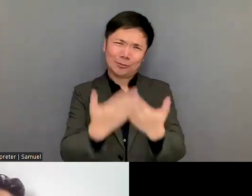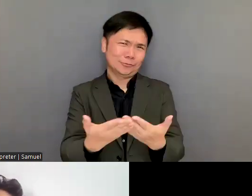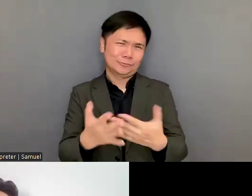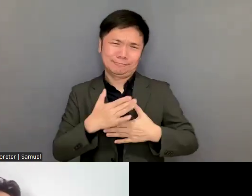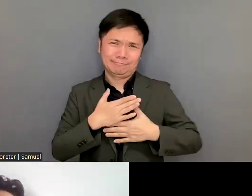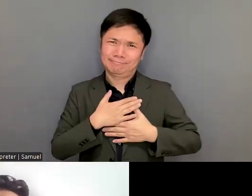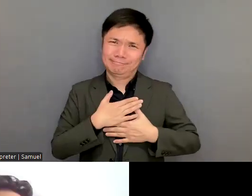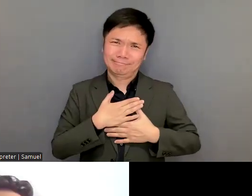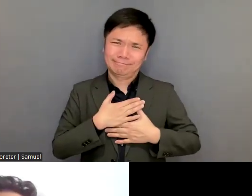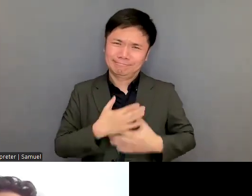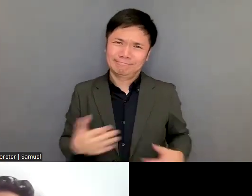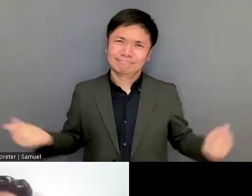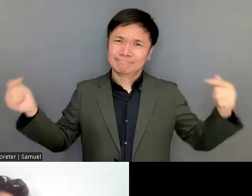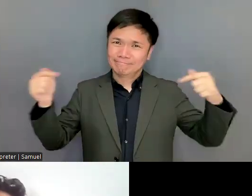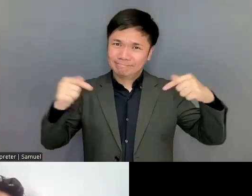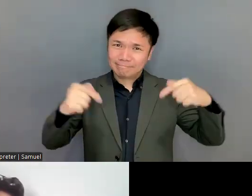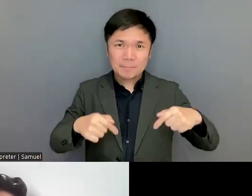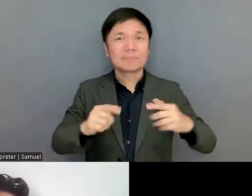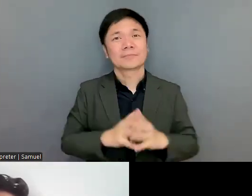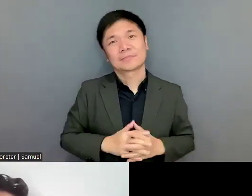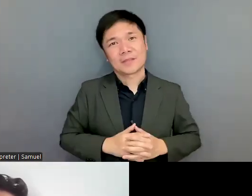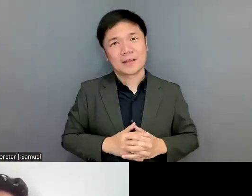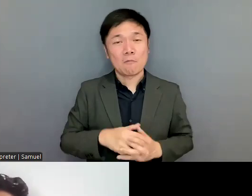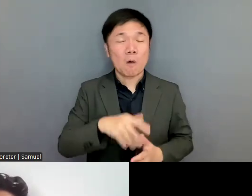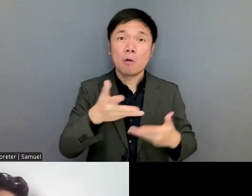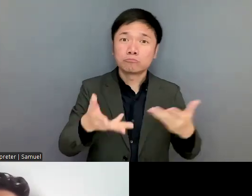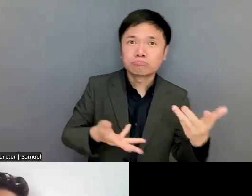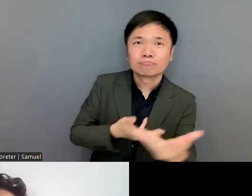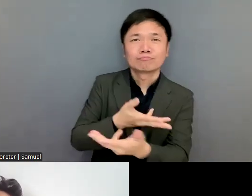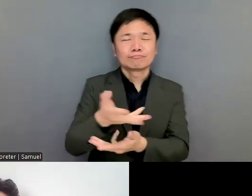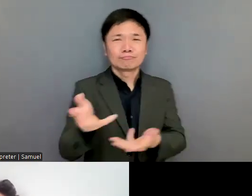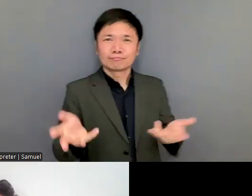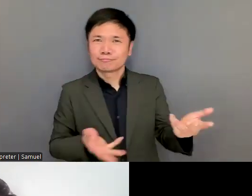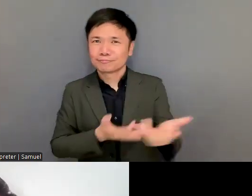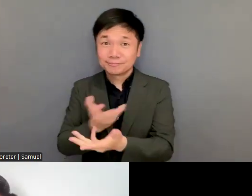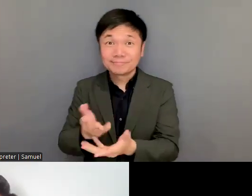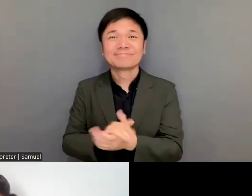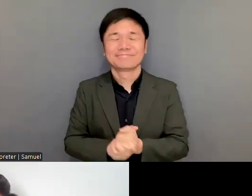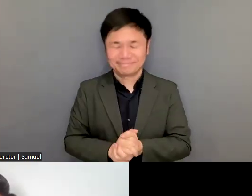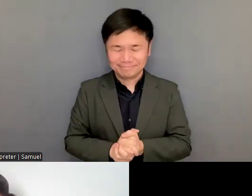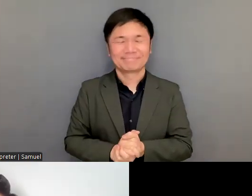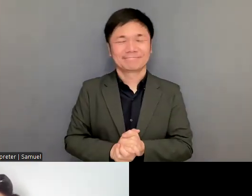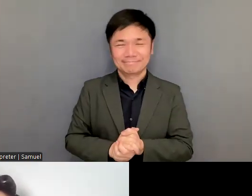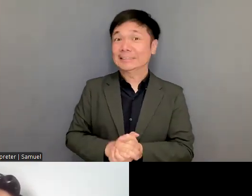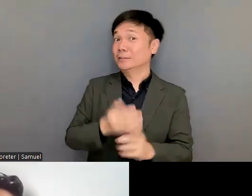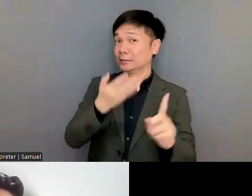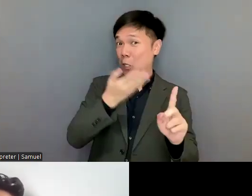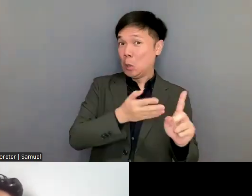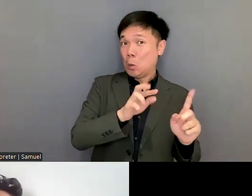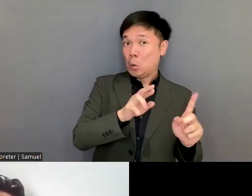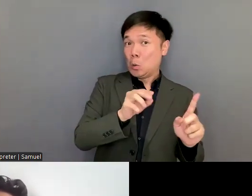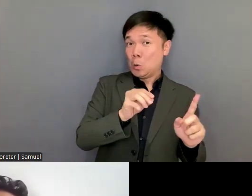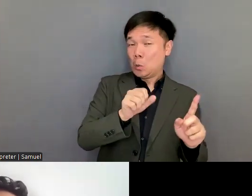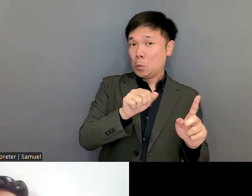to attend and engage in this webinar. As Rosario mentioned, I will be giving